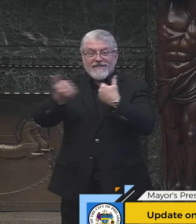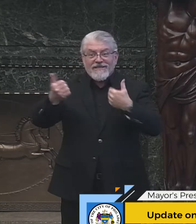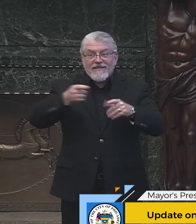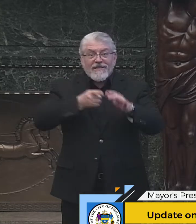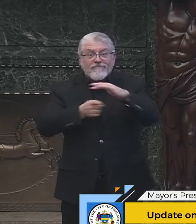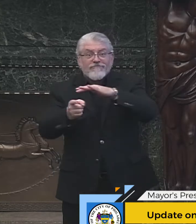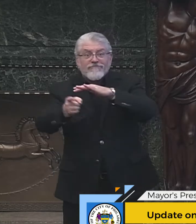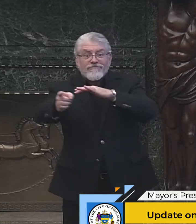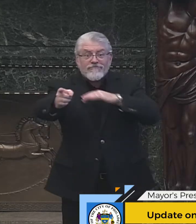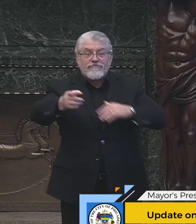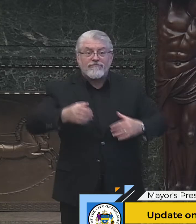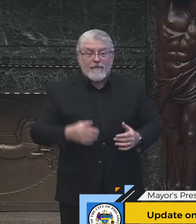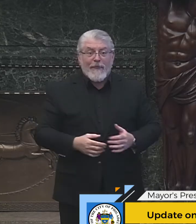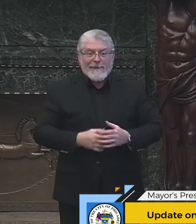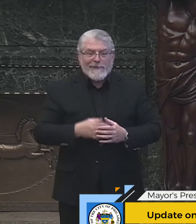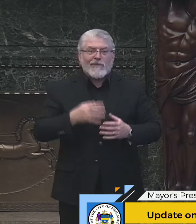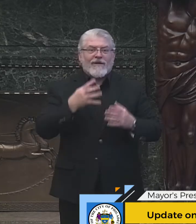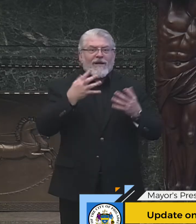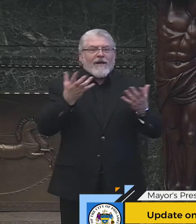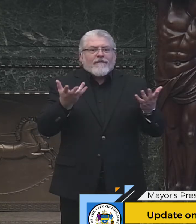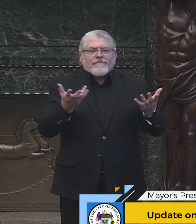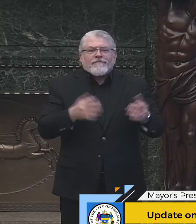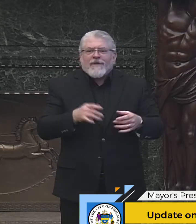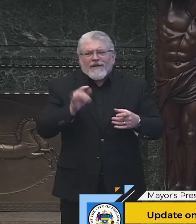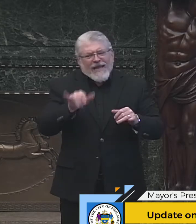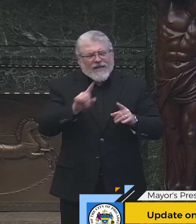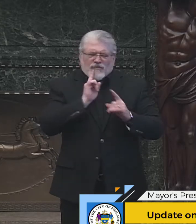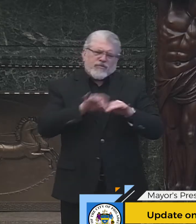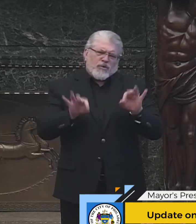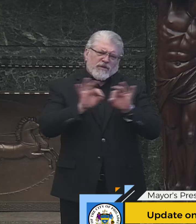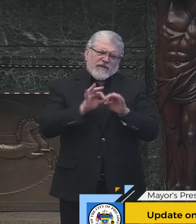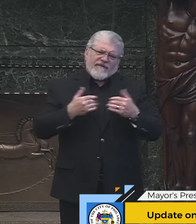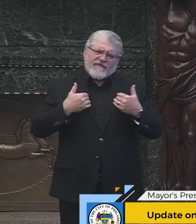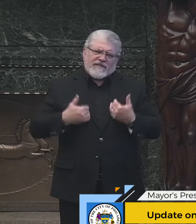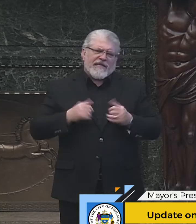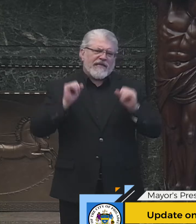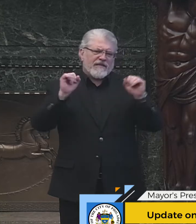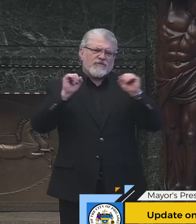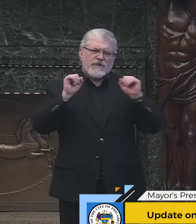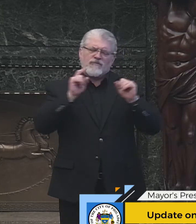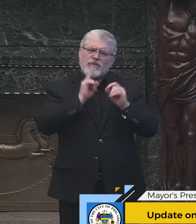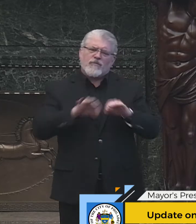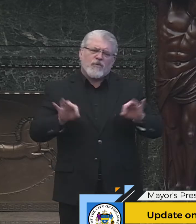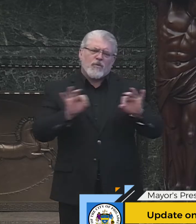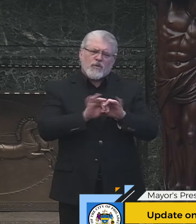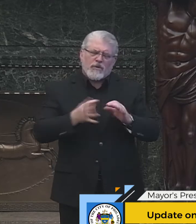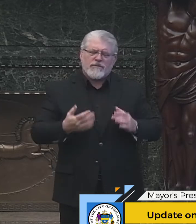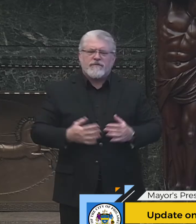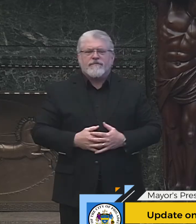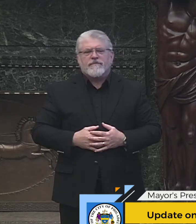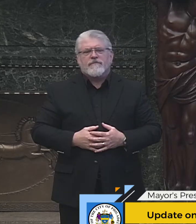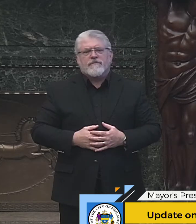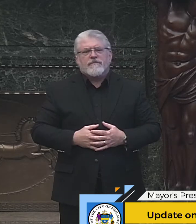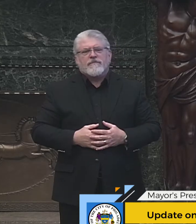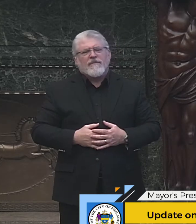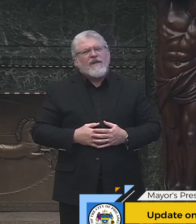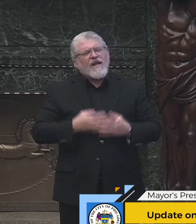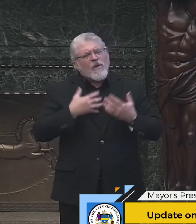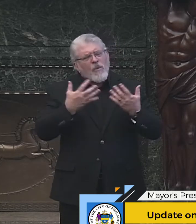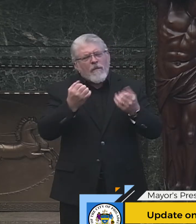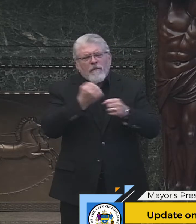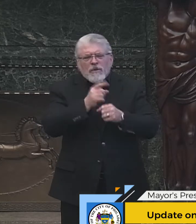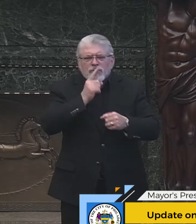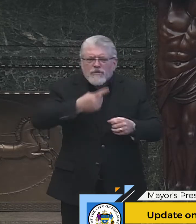to well-being, and under current restrictions are still providing opportunities for park and trail use. We encourage residents to